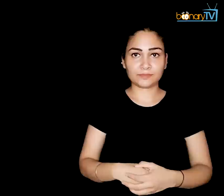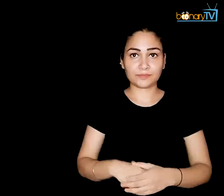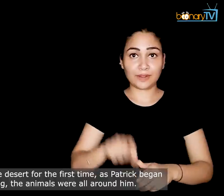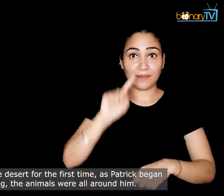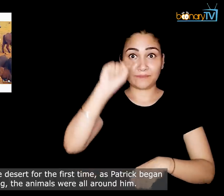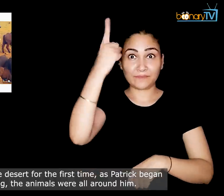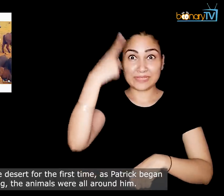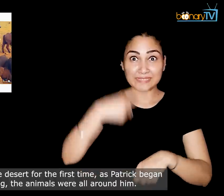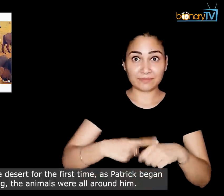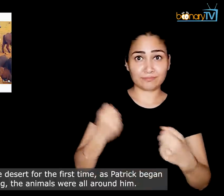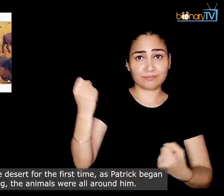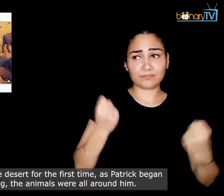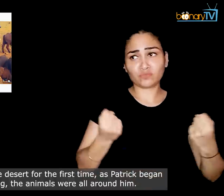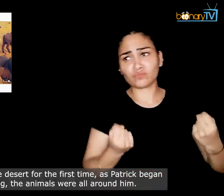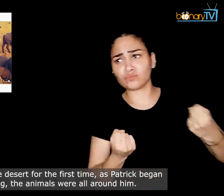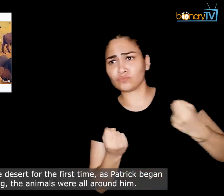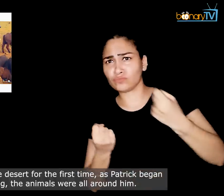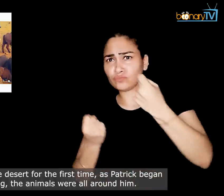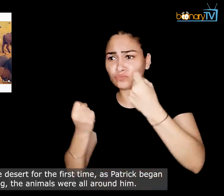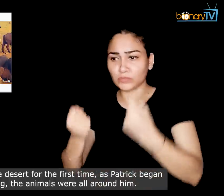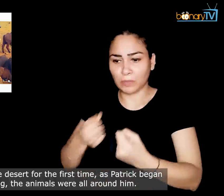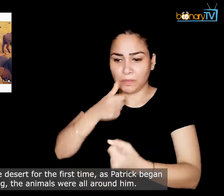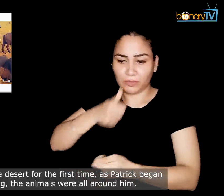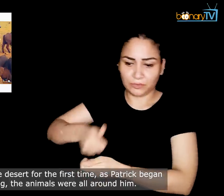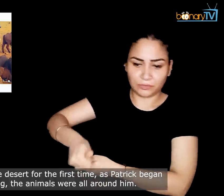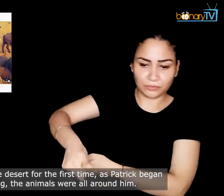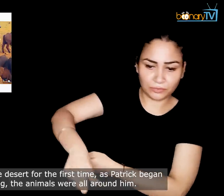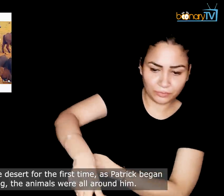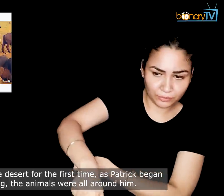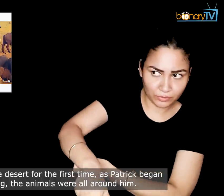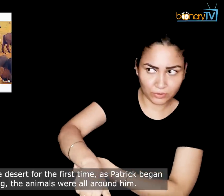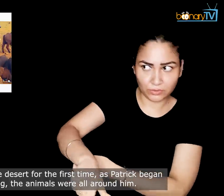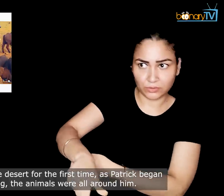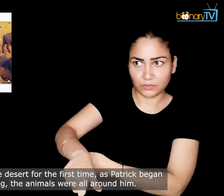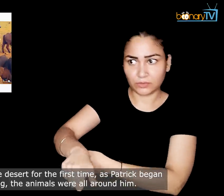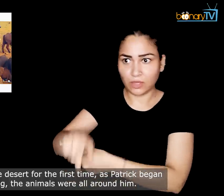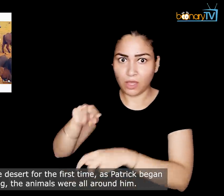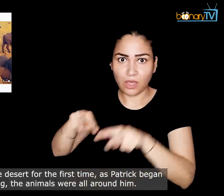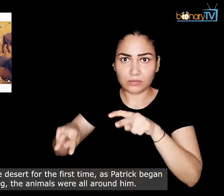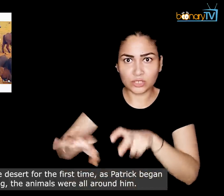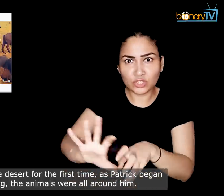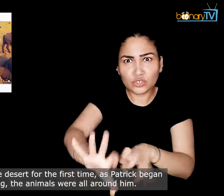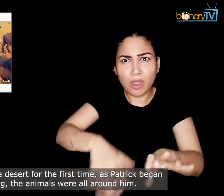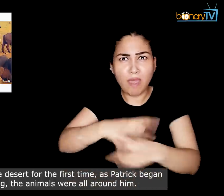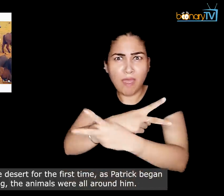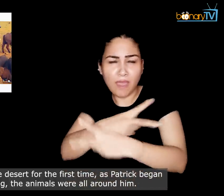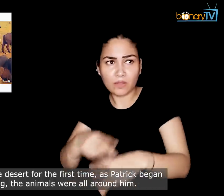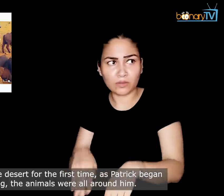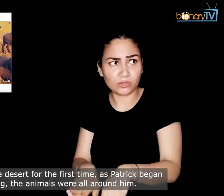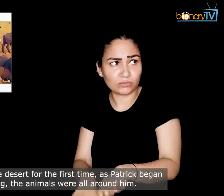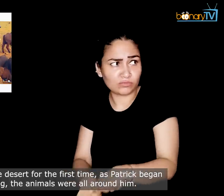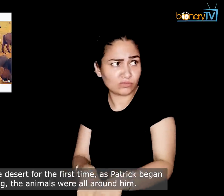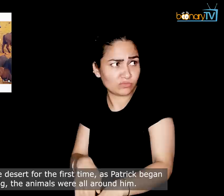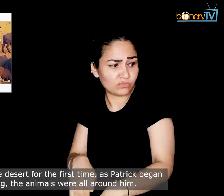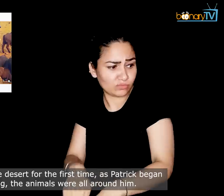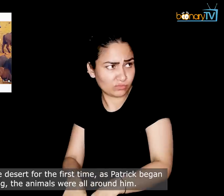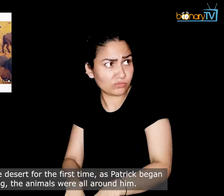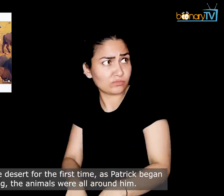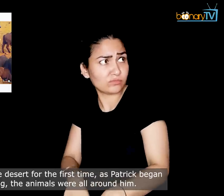On visiting the desert for the first time, as Patrick began watering, the animals were